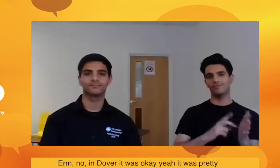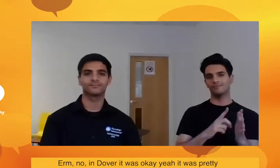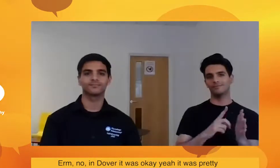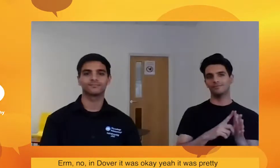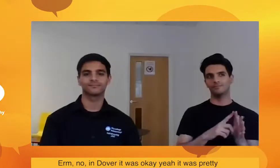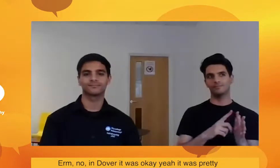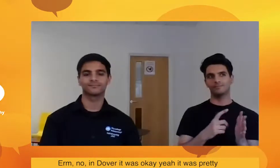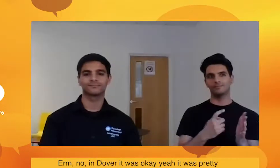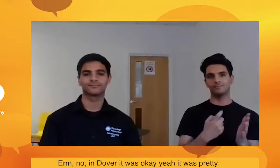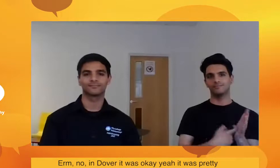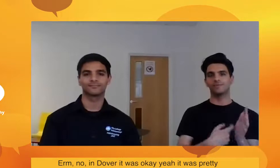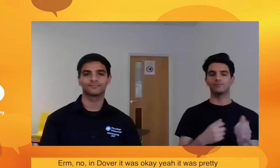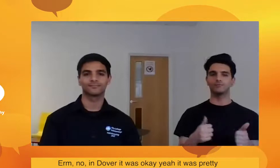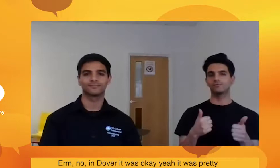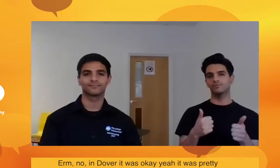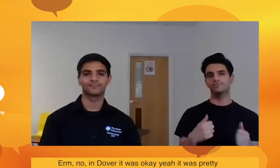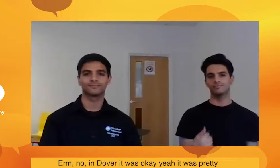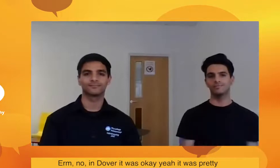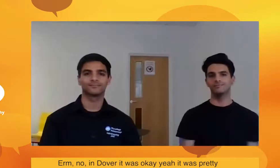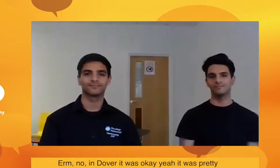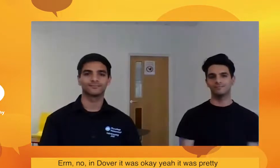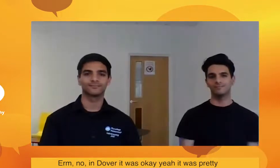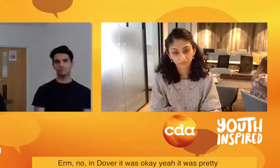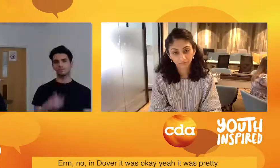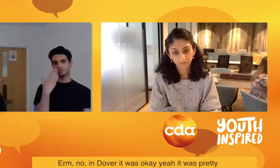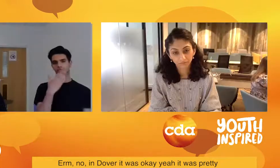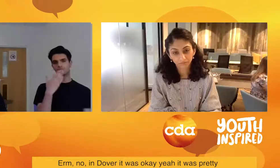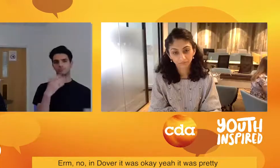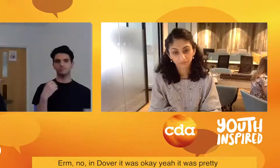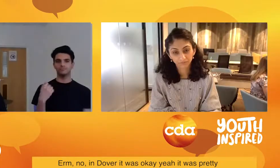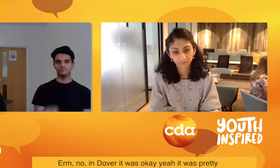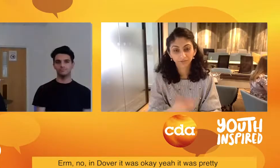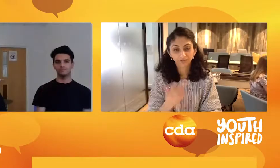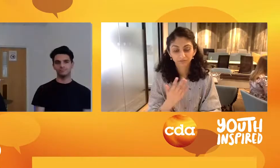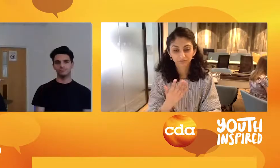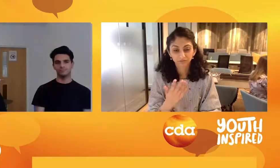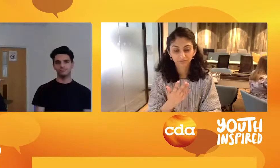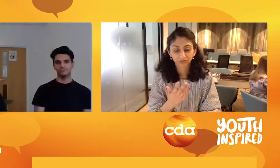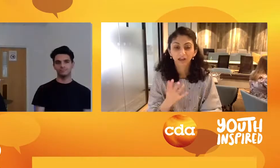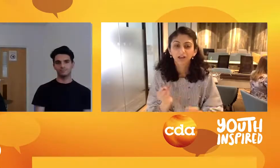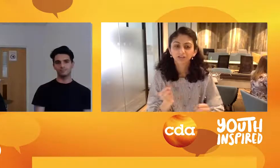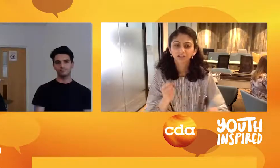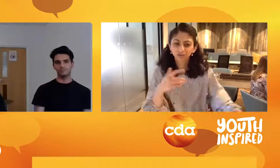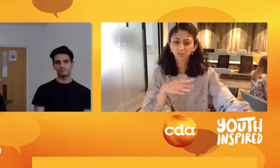No, in Dover it was okay. Yeah, it was pretty good there at school.